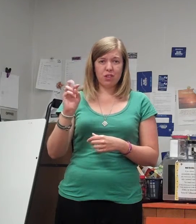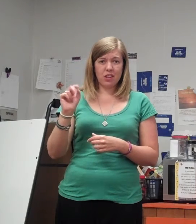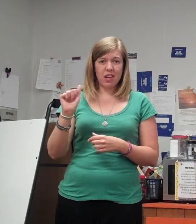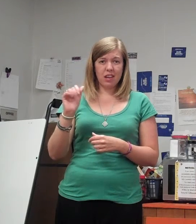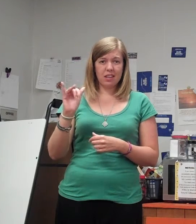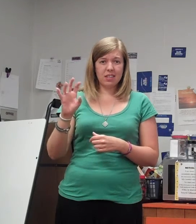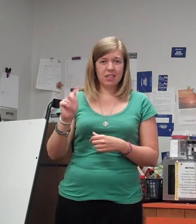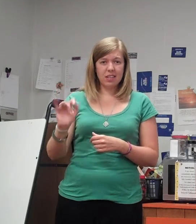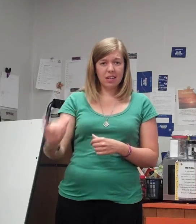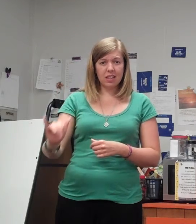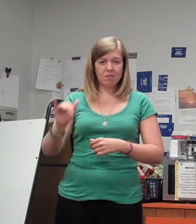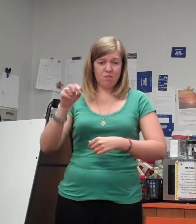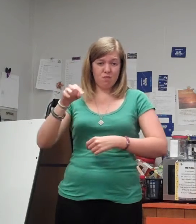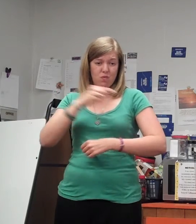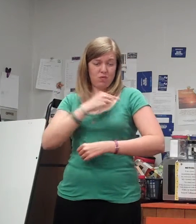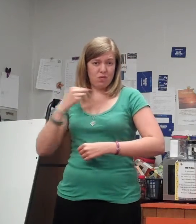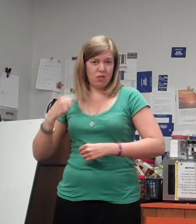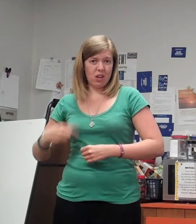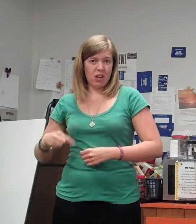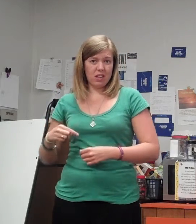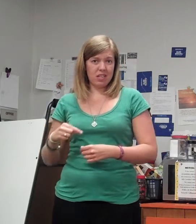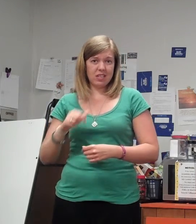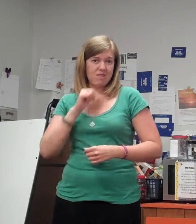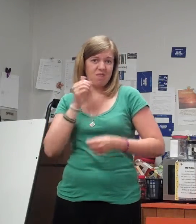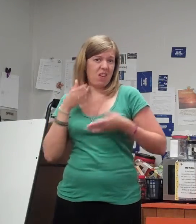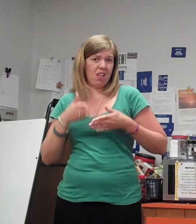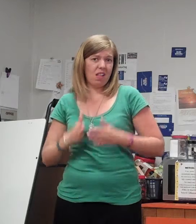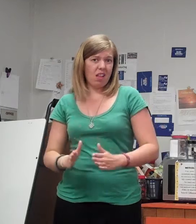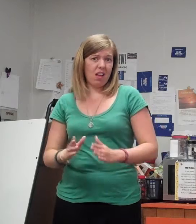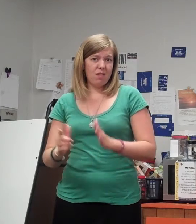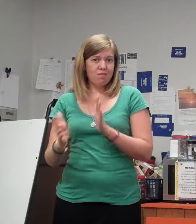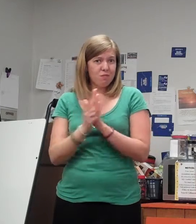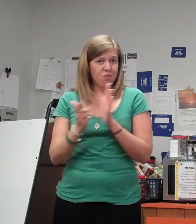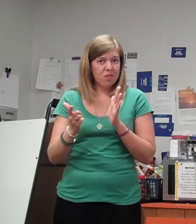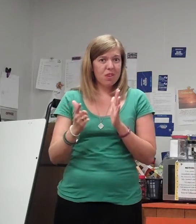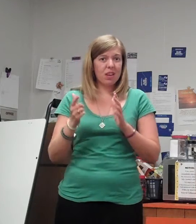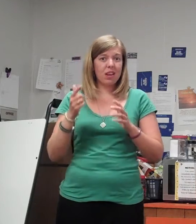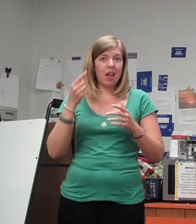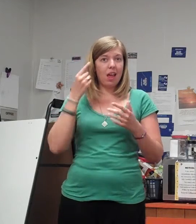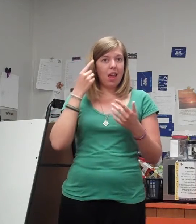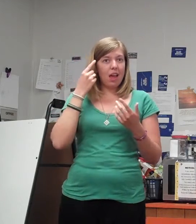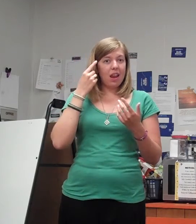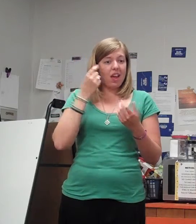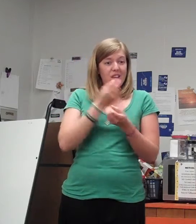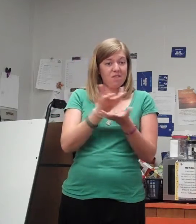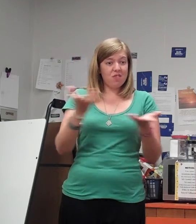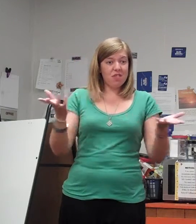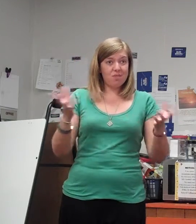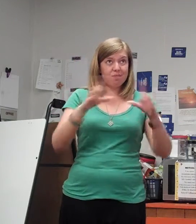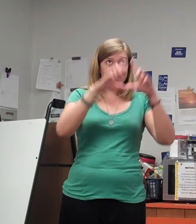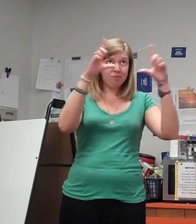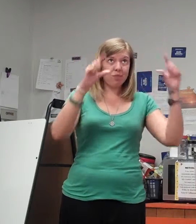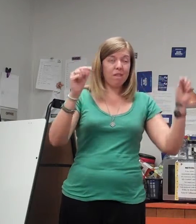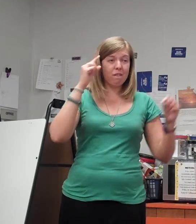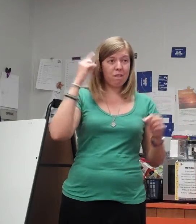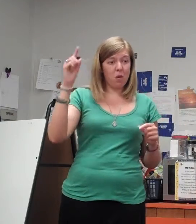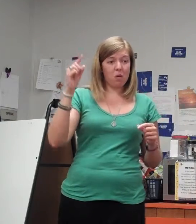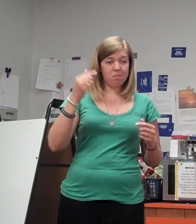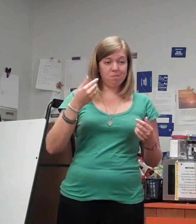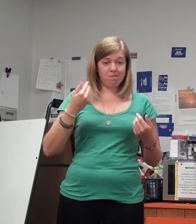was a very conflicting visual image to have. We were there for the night,